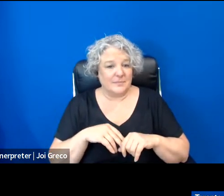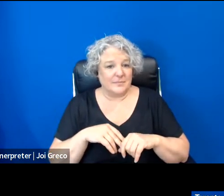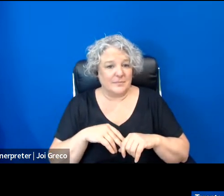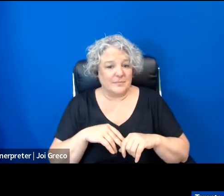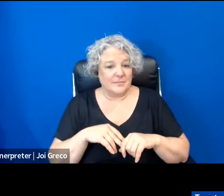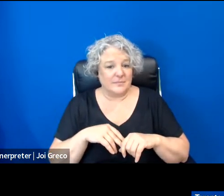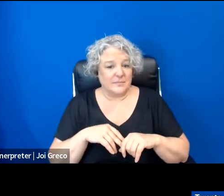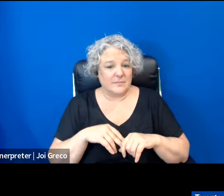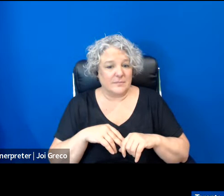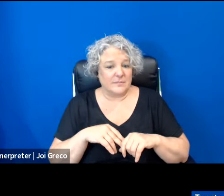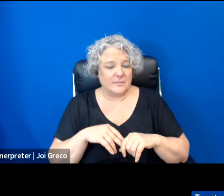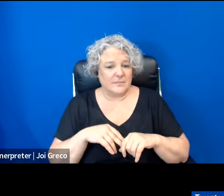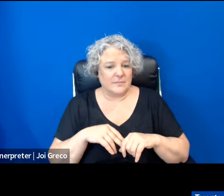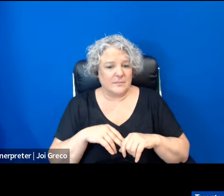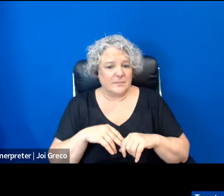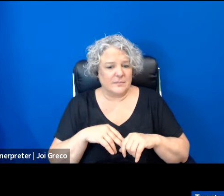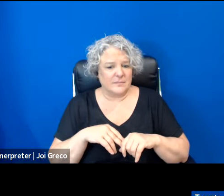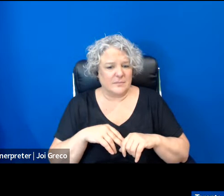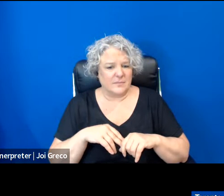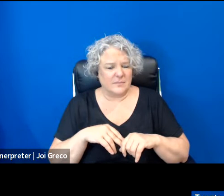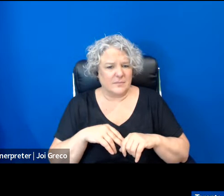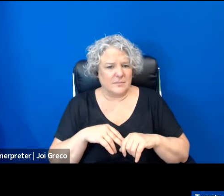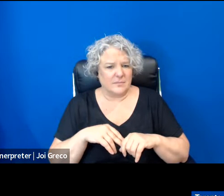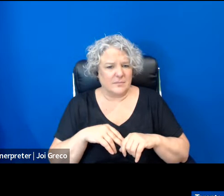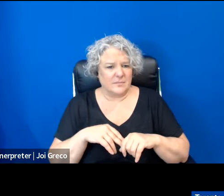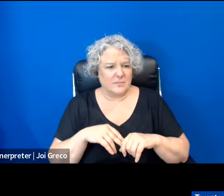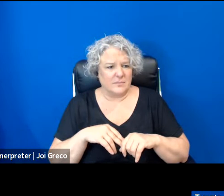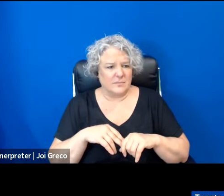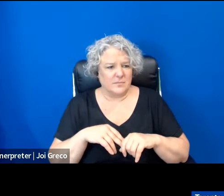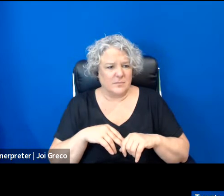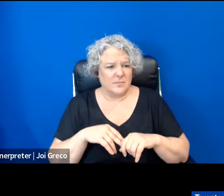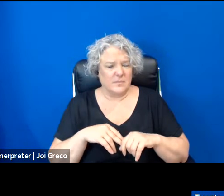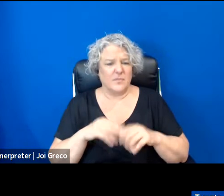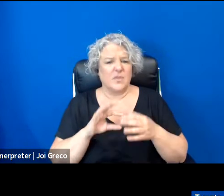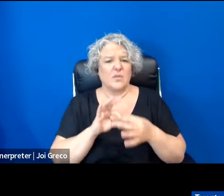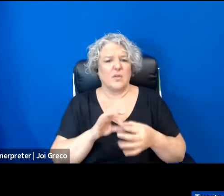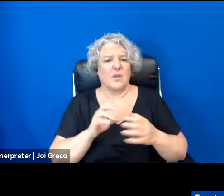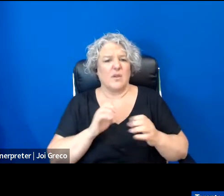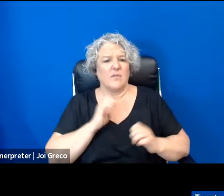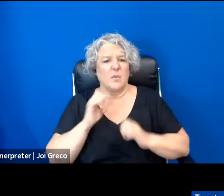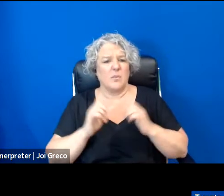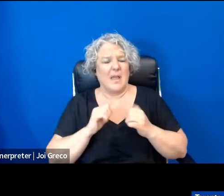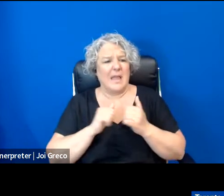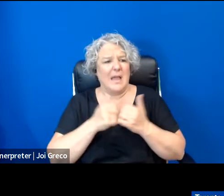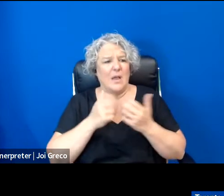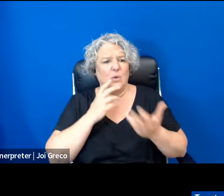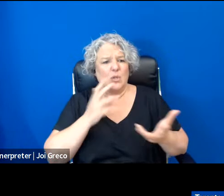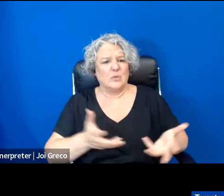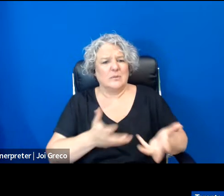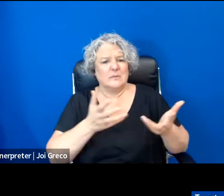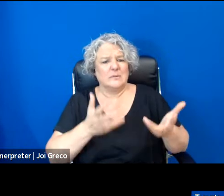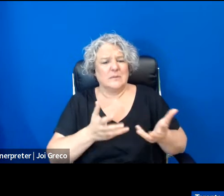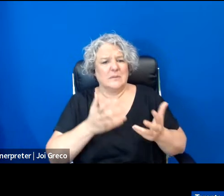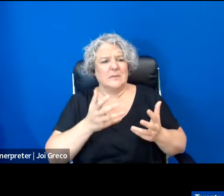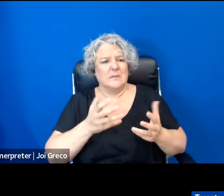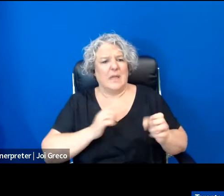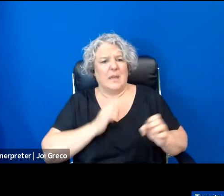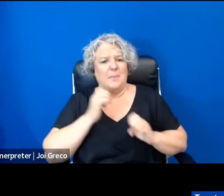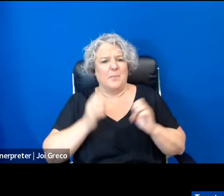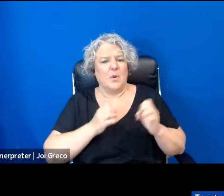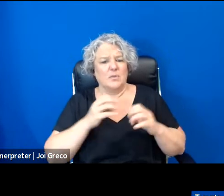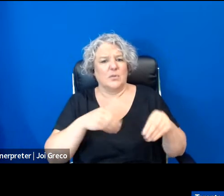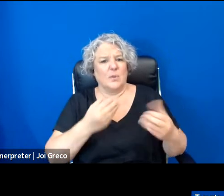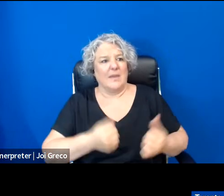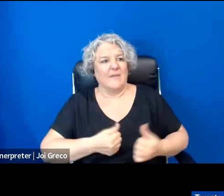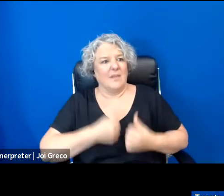So, Deborah, you were taught the role of emotions, how to build emotions that give hope, that give life to